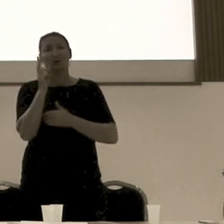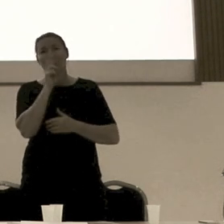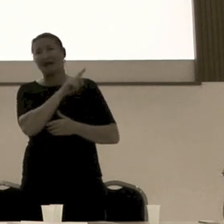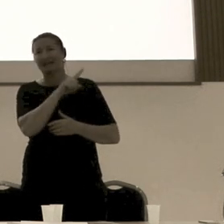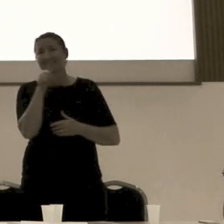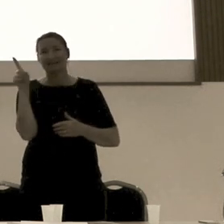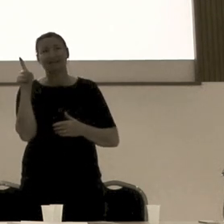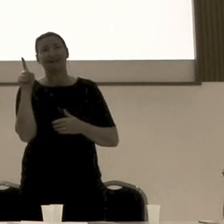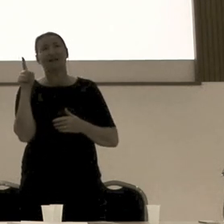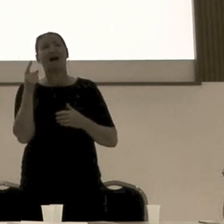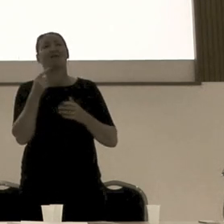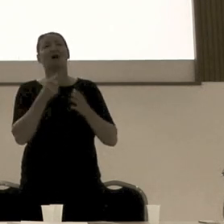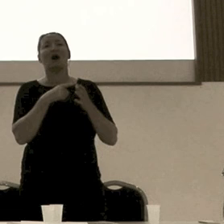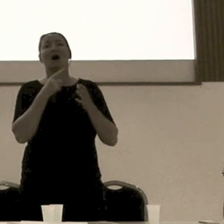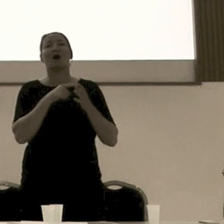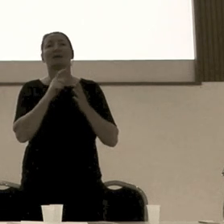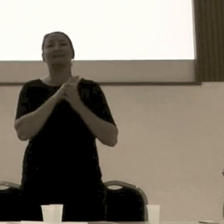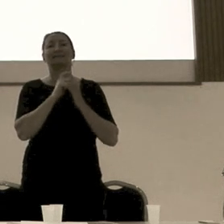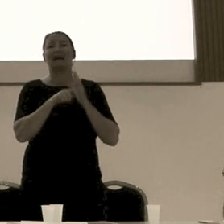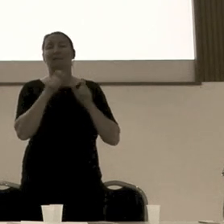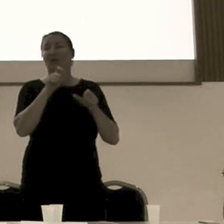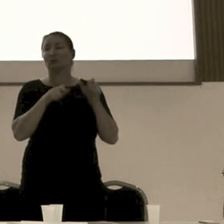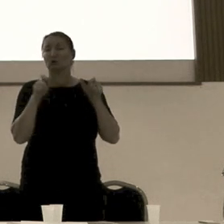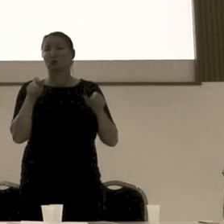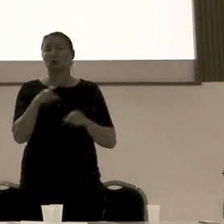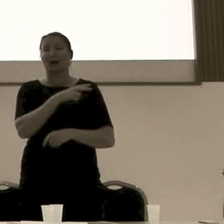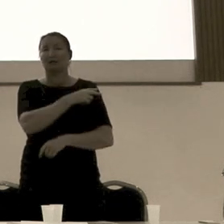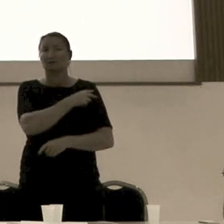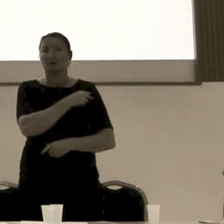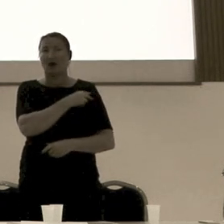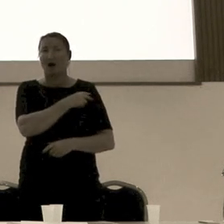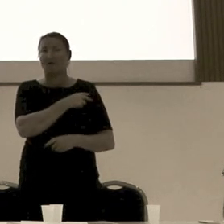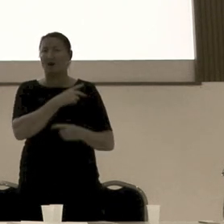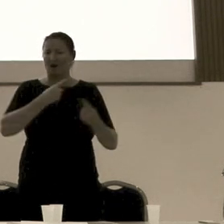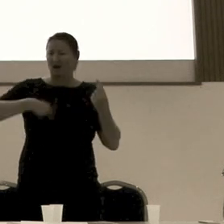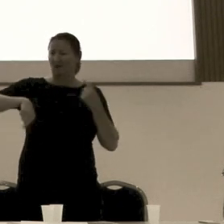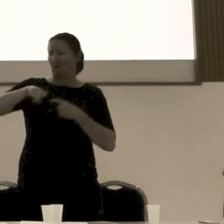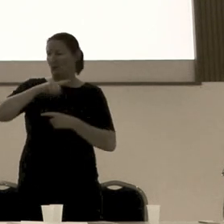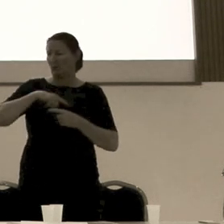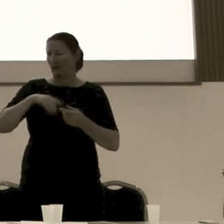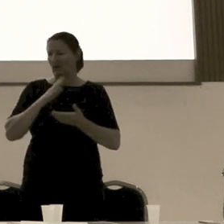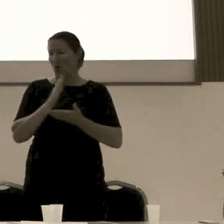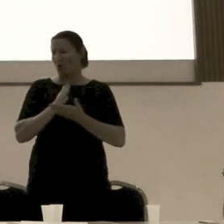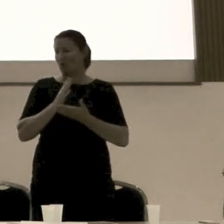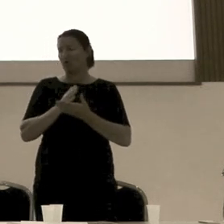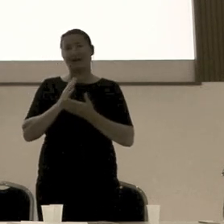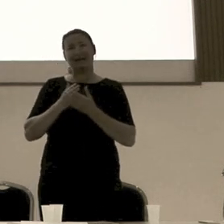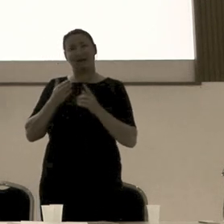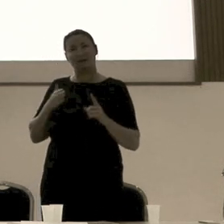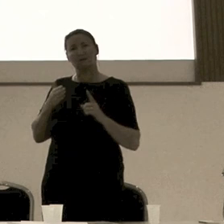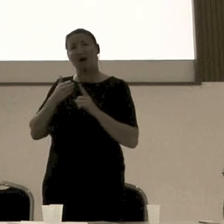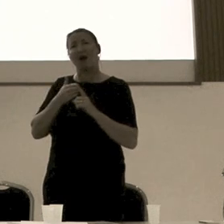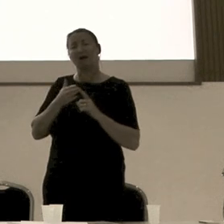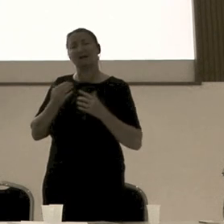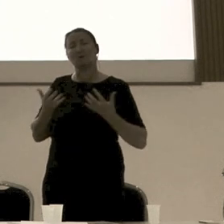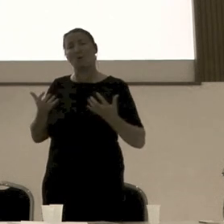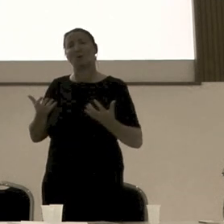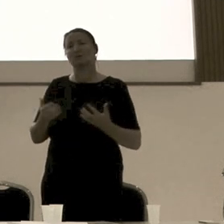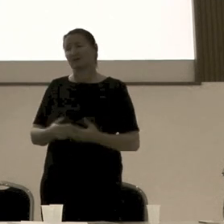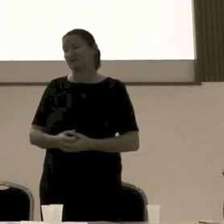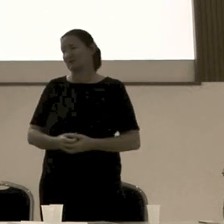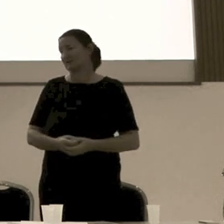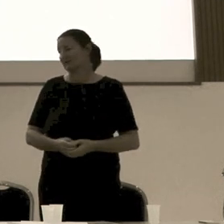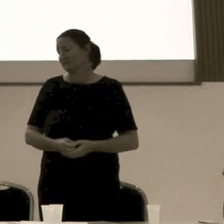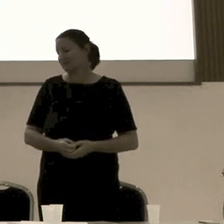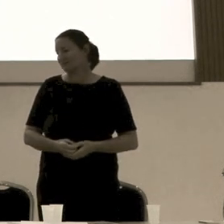other disabled students and disabled staff, but we are not really the main target audience here.